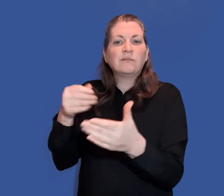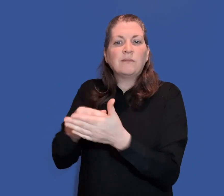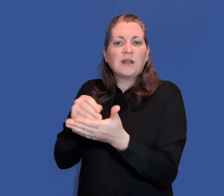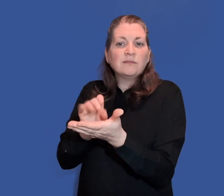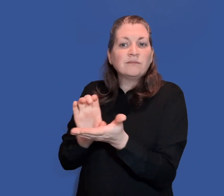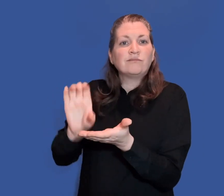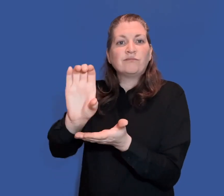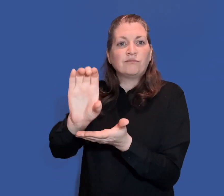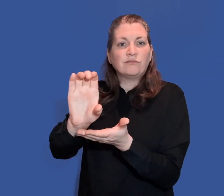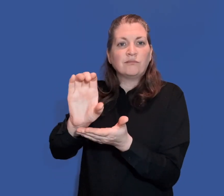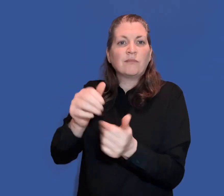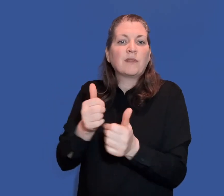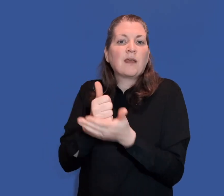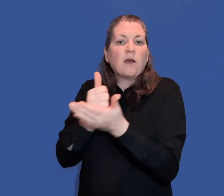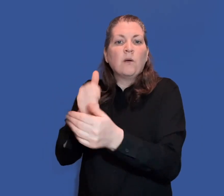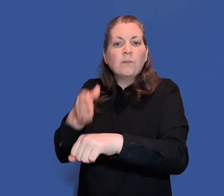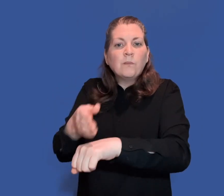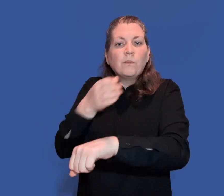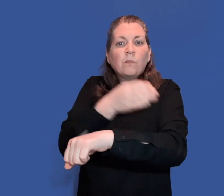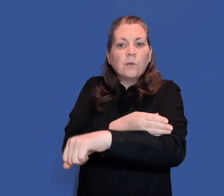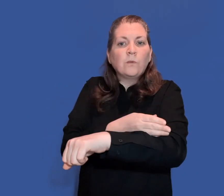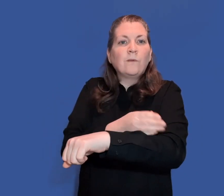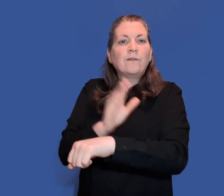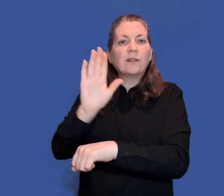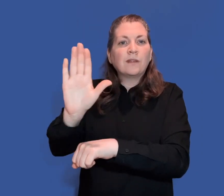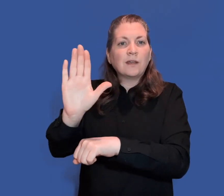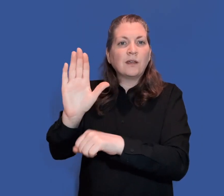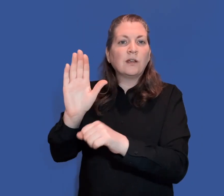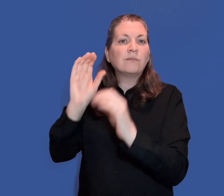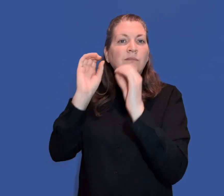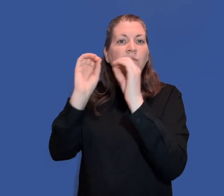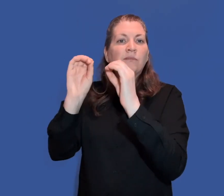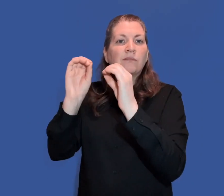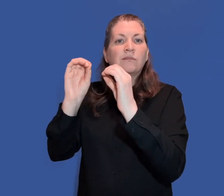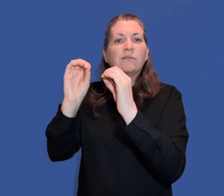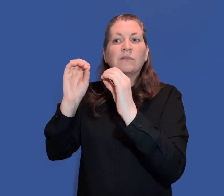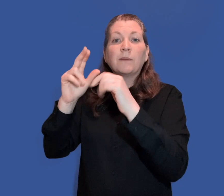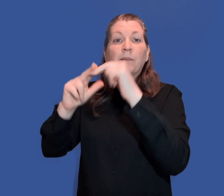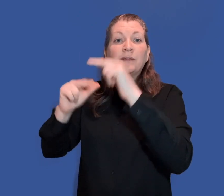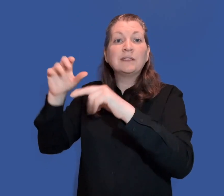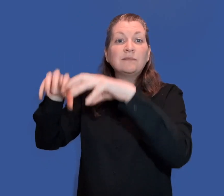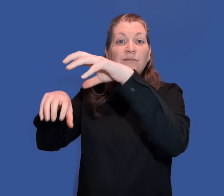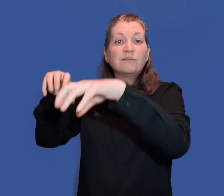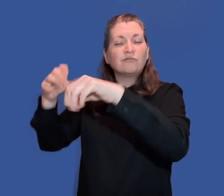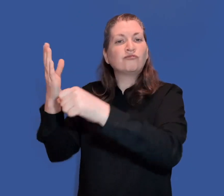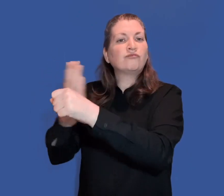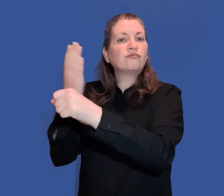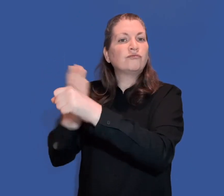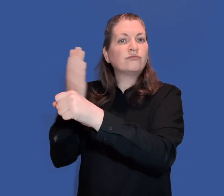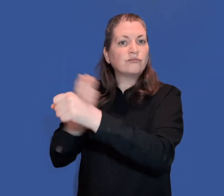Its purpose is to provide capital improvements to the higher education facilities,